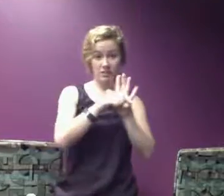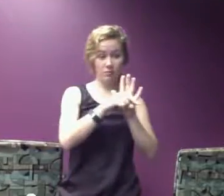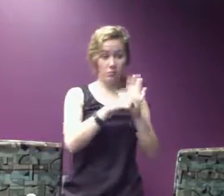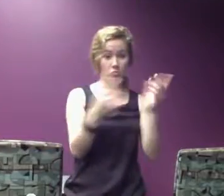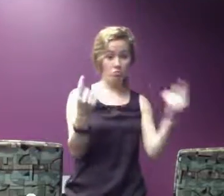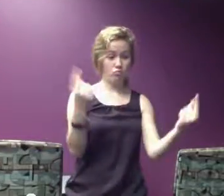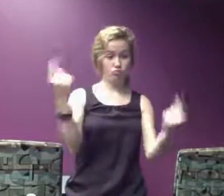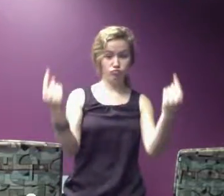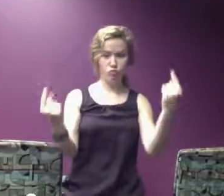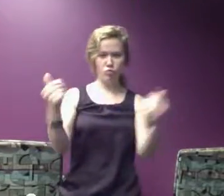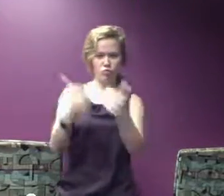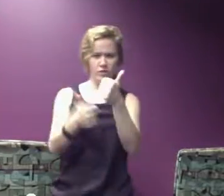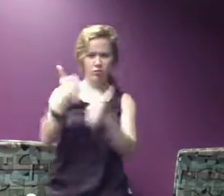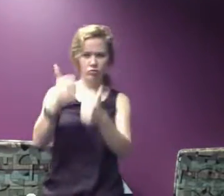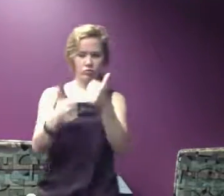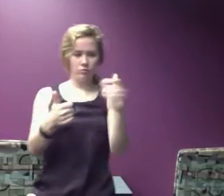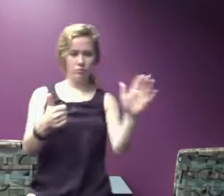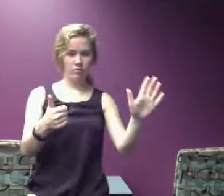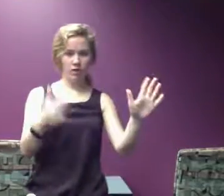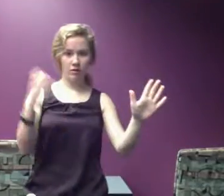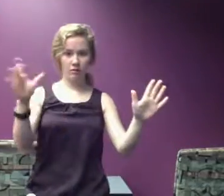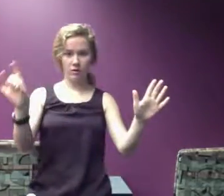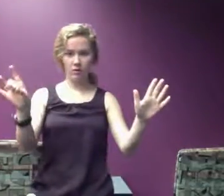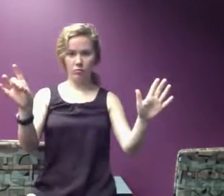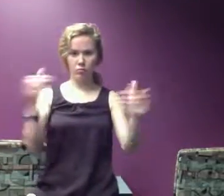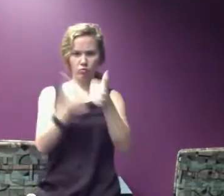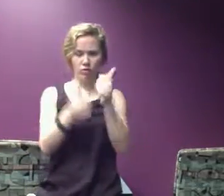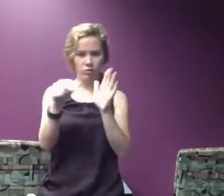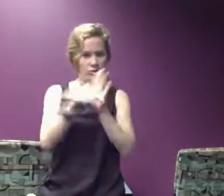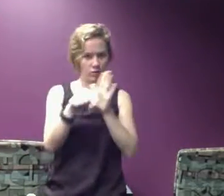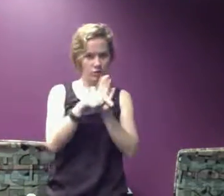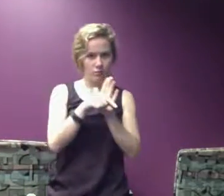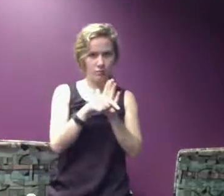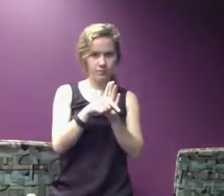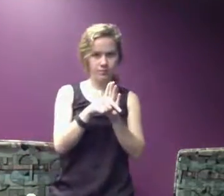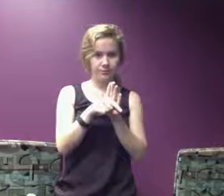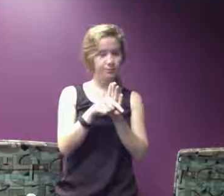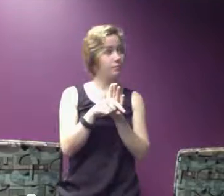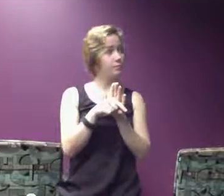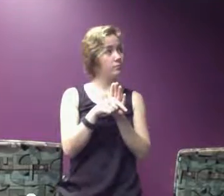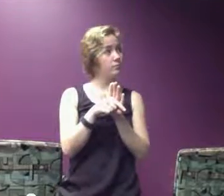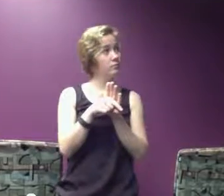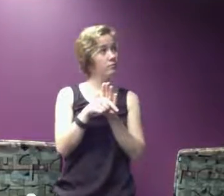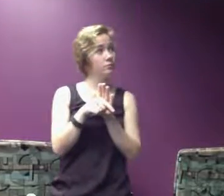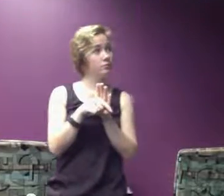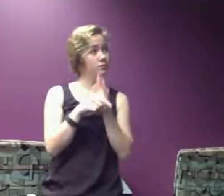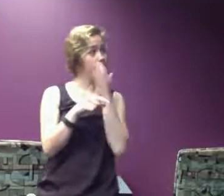so you're going to need to add a negative. So which one are you going to add a negative to? Is it going to be the 8 or the 5?